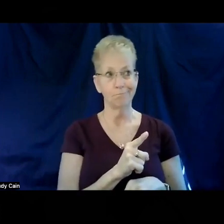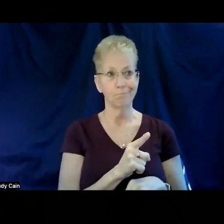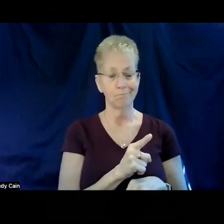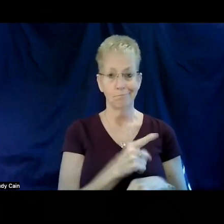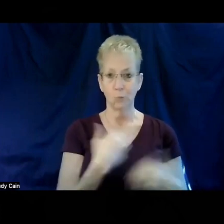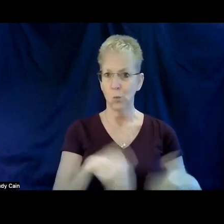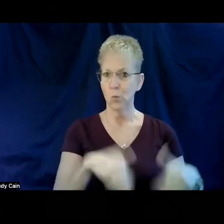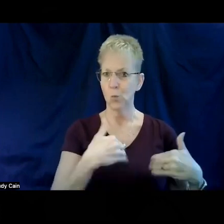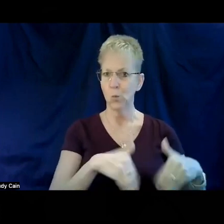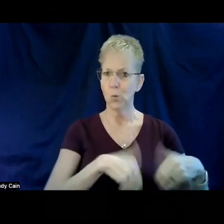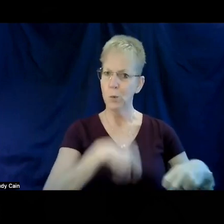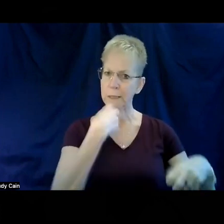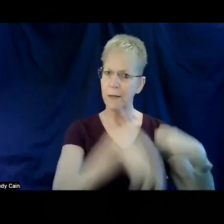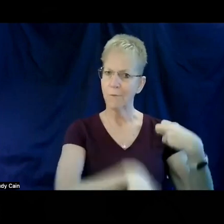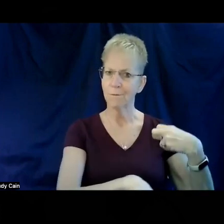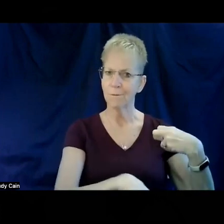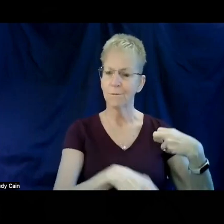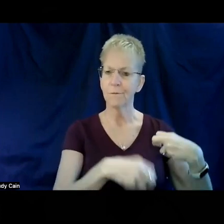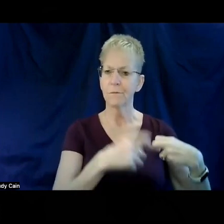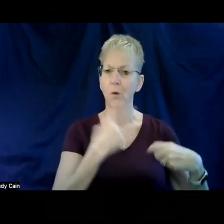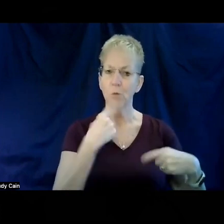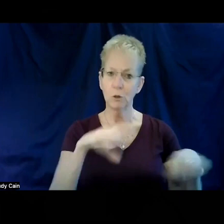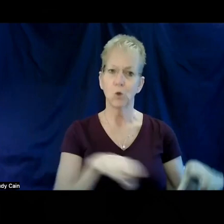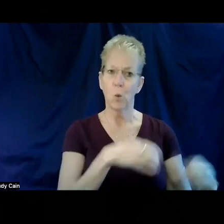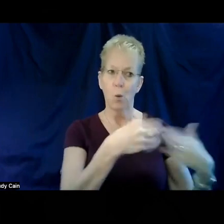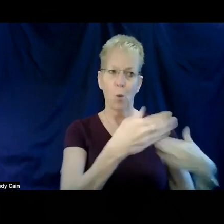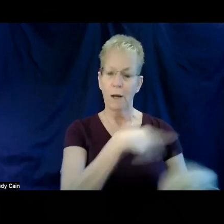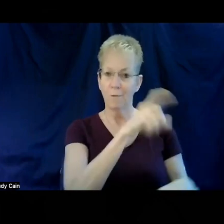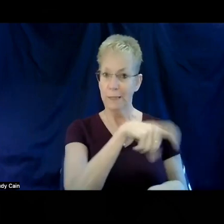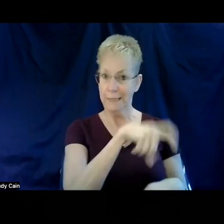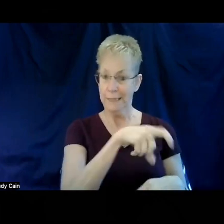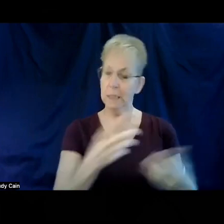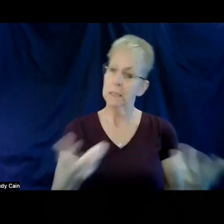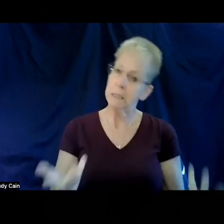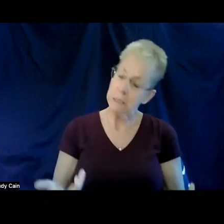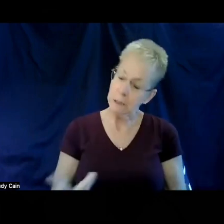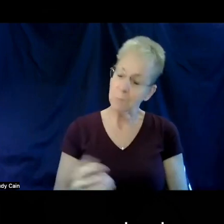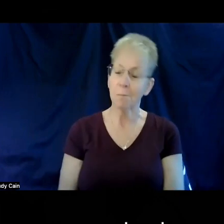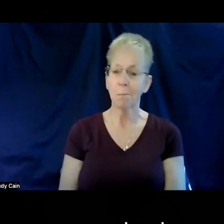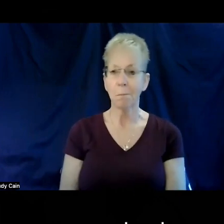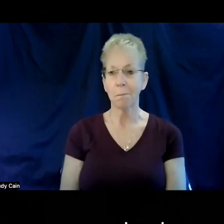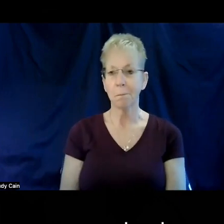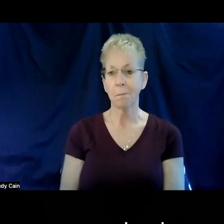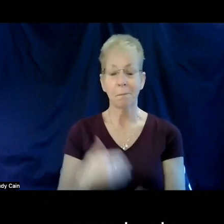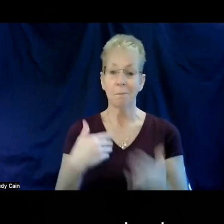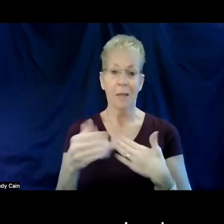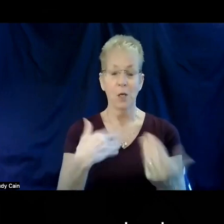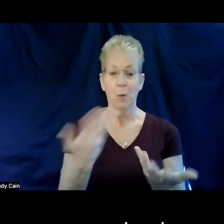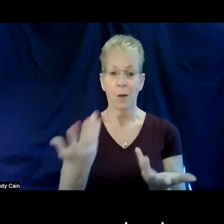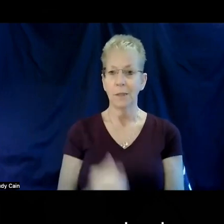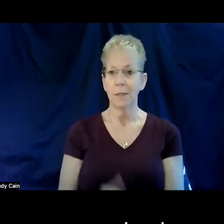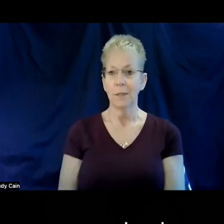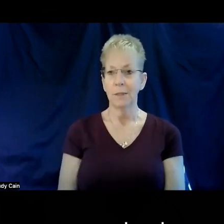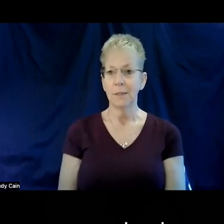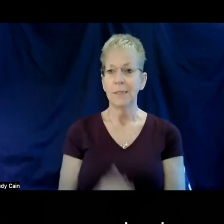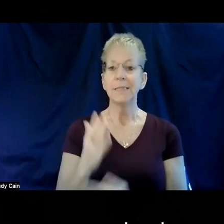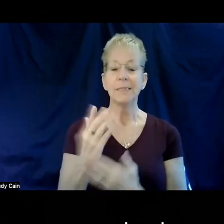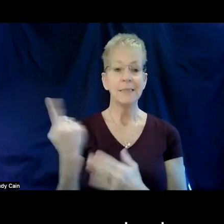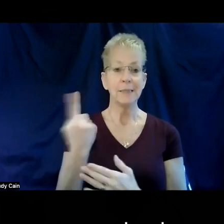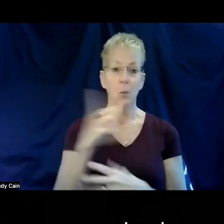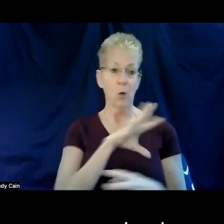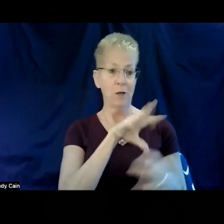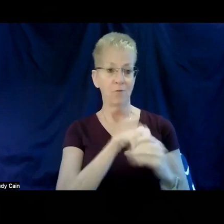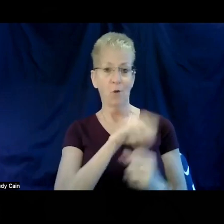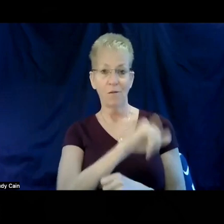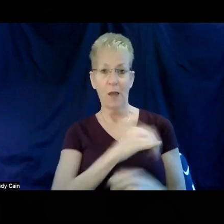hardcore when it came to doing what had to be done. But um, anyway, as you might guess, somebody involved in that might